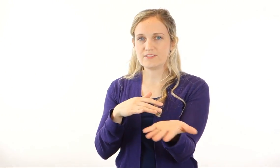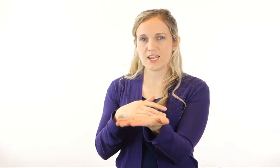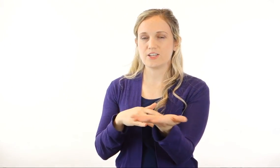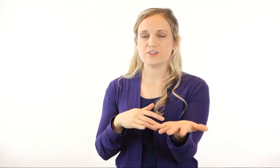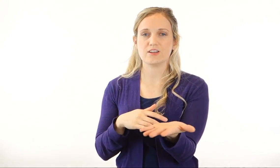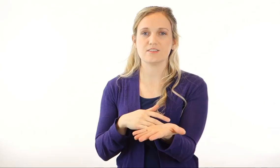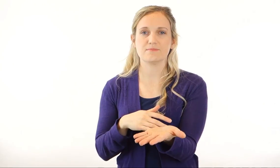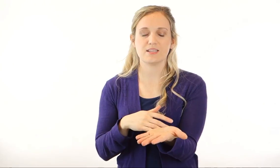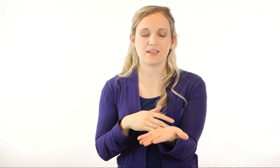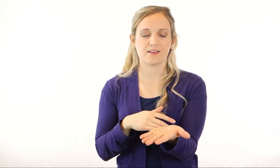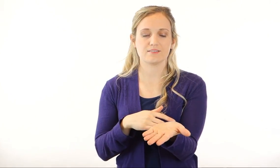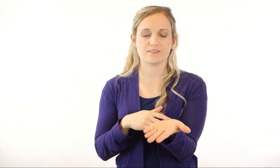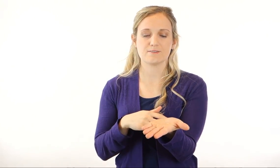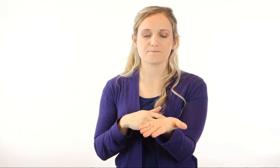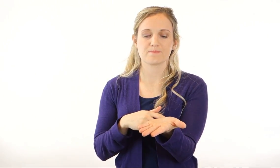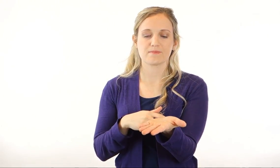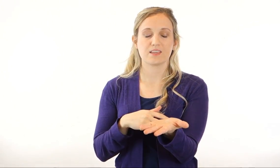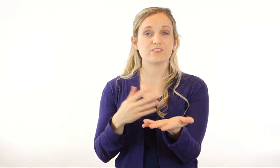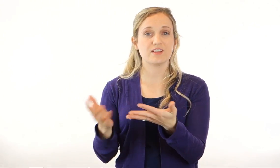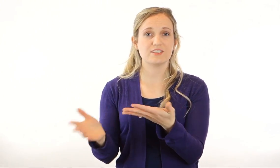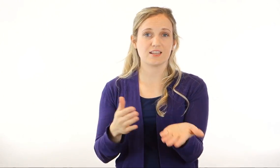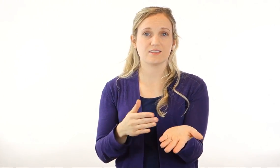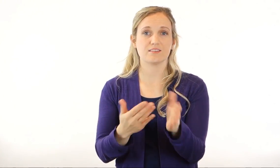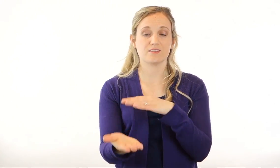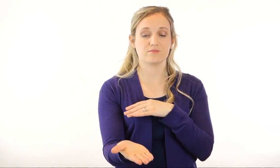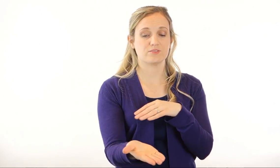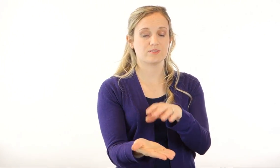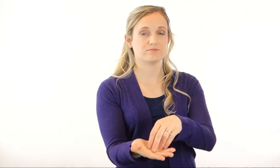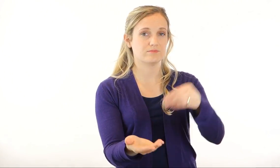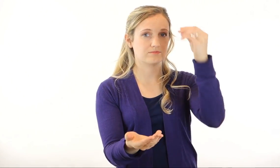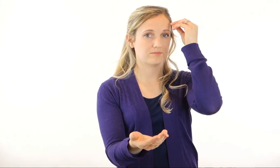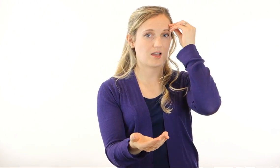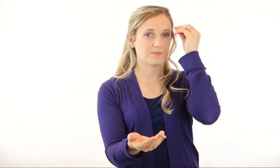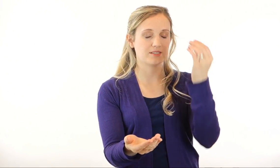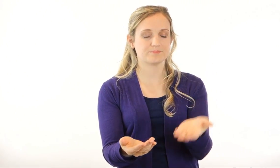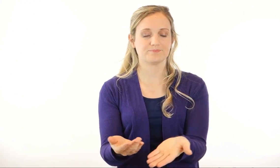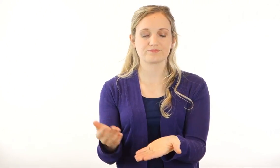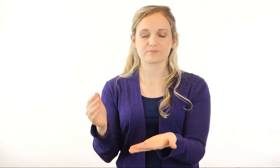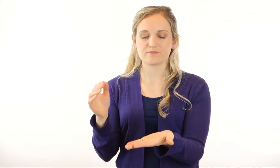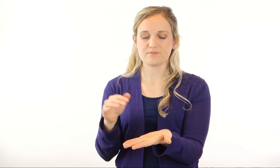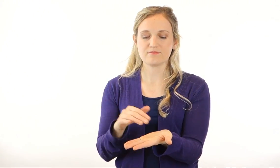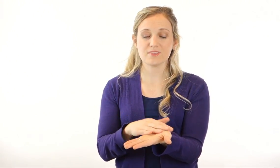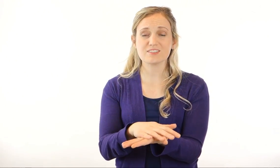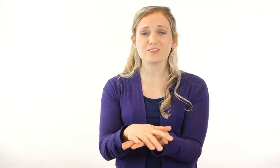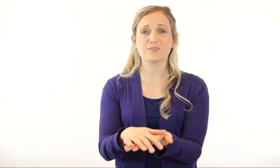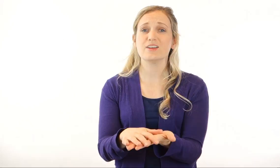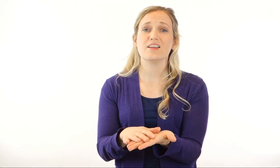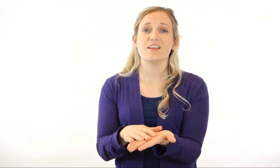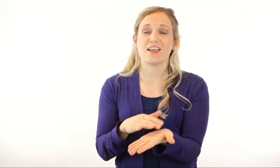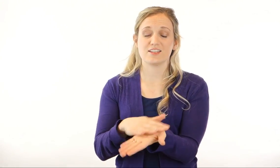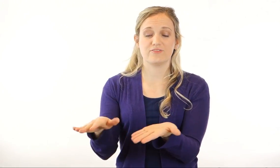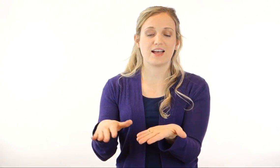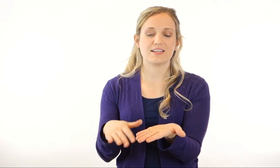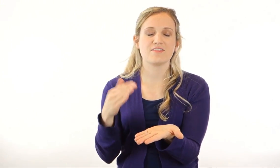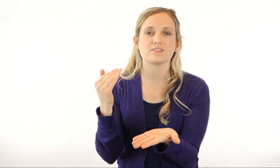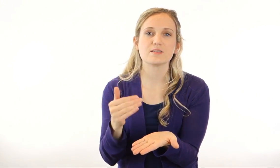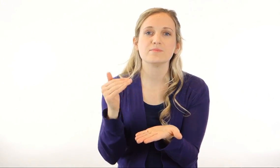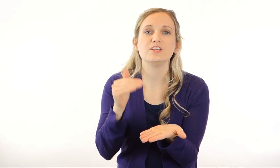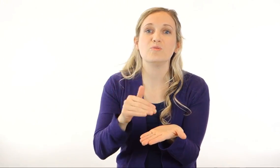left hand, your non-dominant hand. If you're left-handed, then you would do it opposite. So, and it's flat, and there's something you